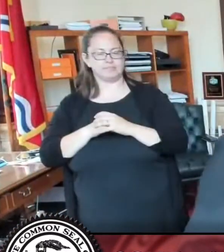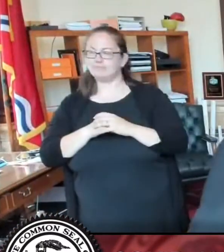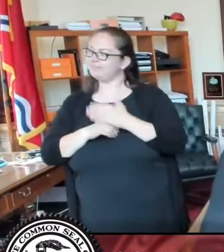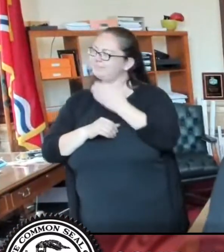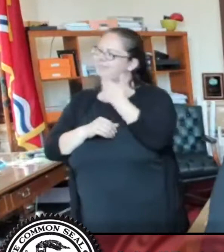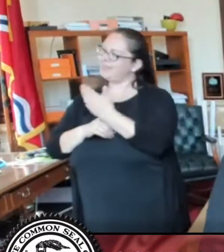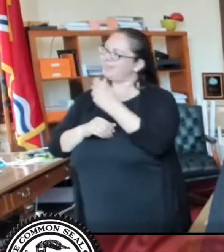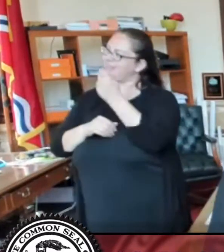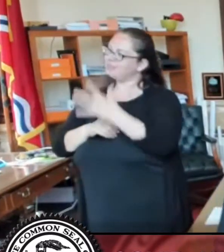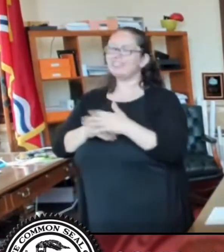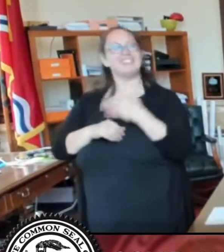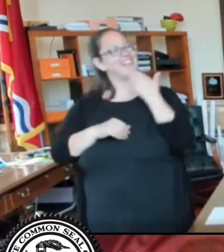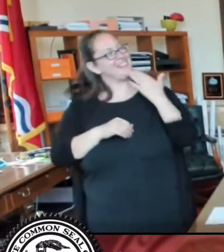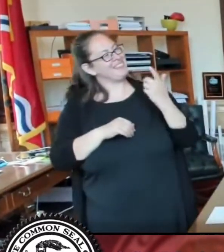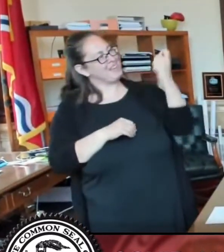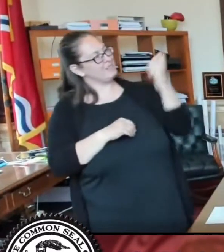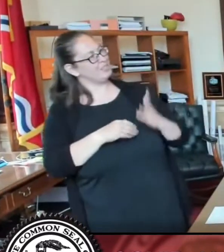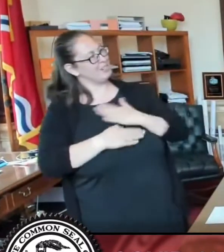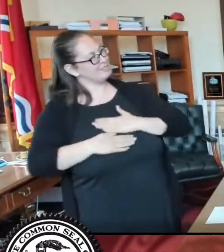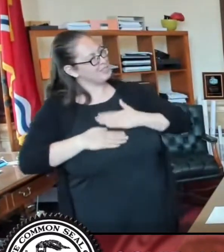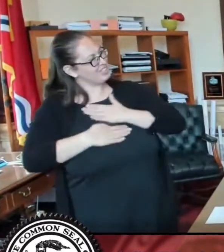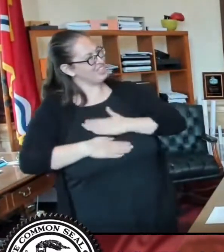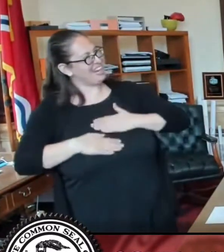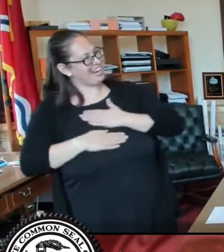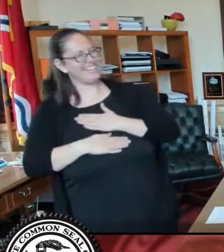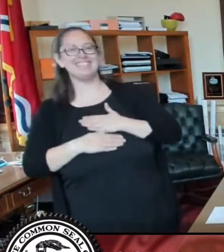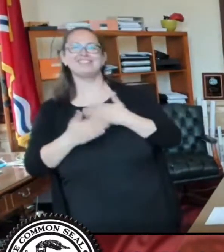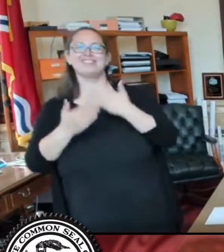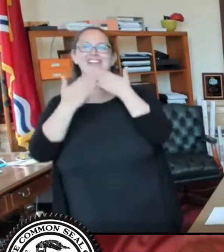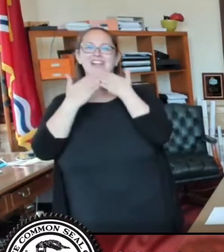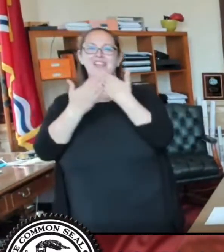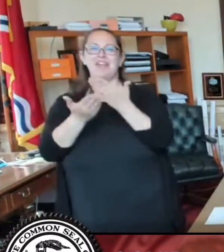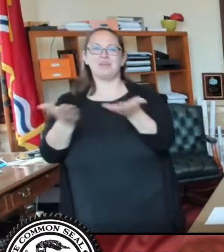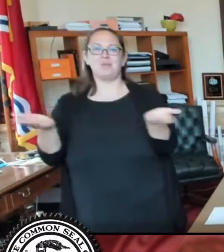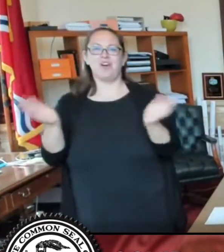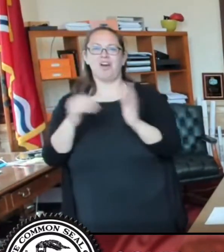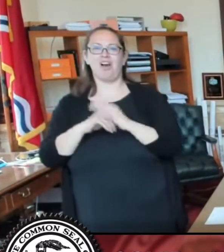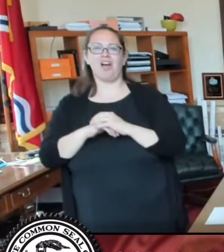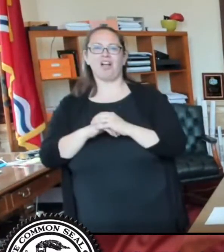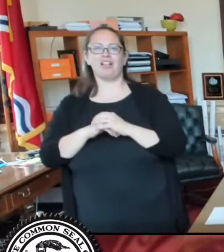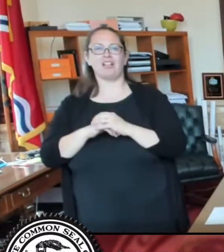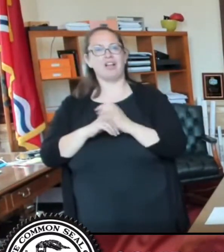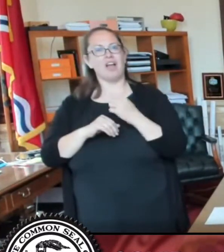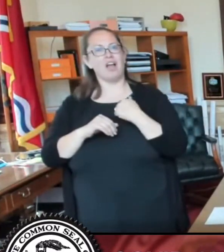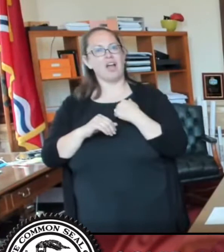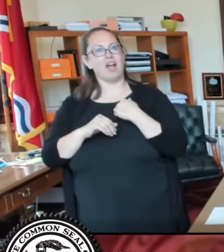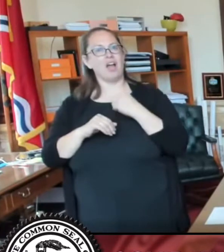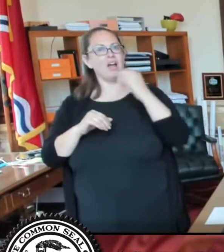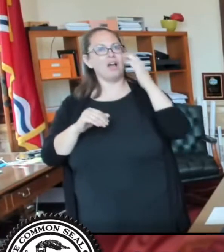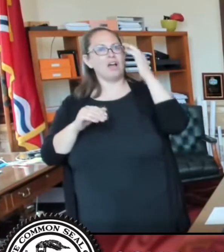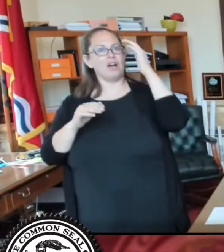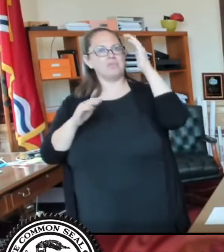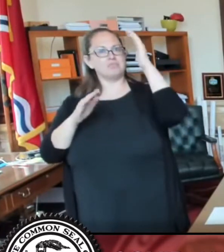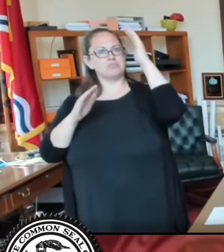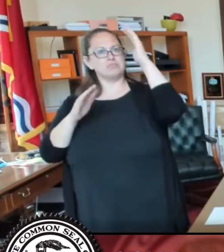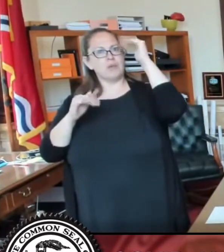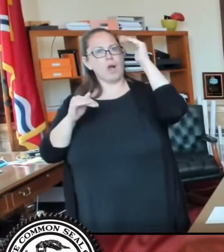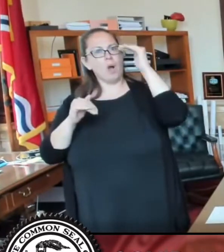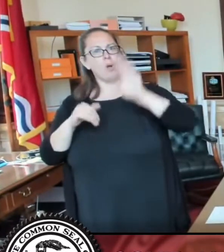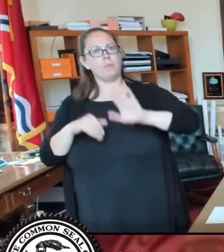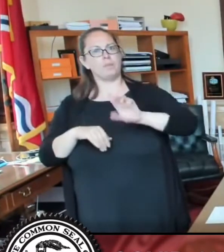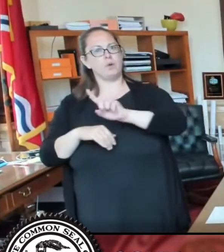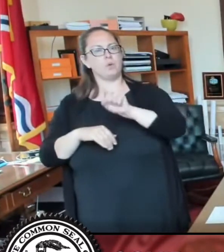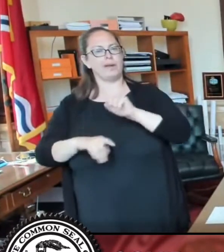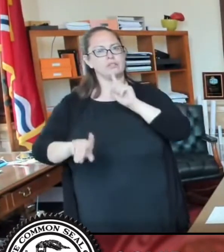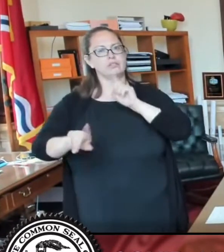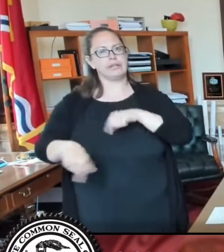Thanks, Judge. Appreciate it. Thank you all as well. I hope you were able to get some of your questions